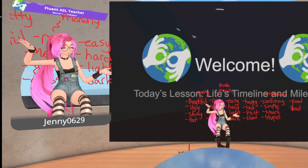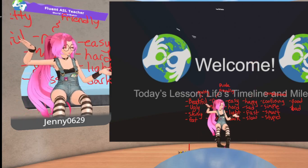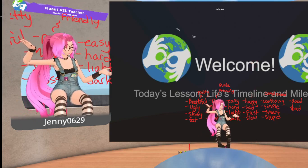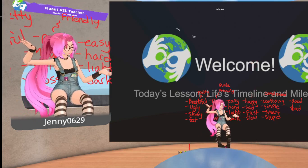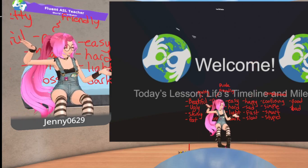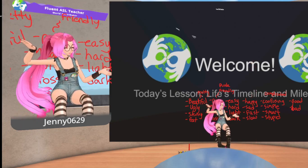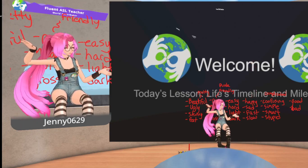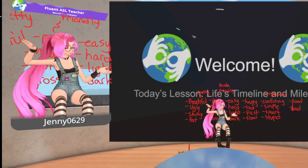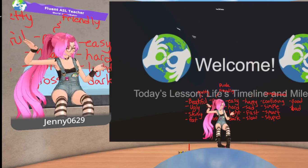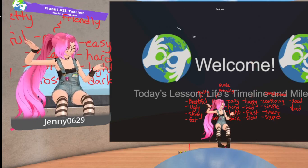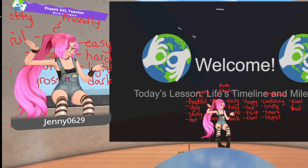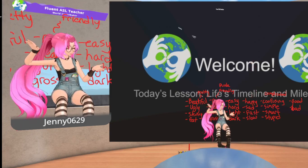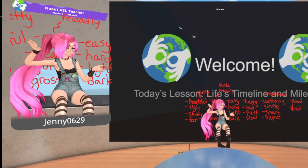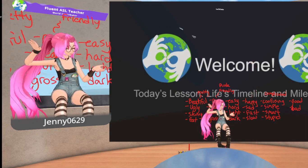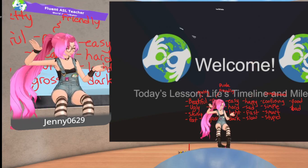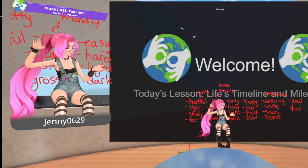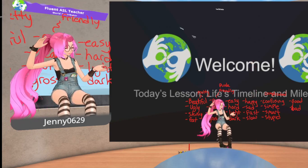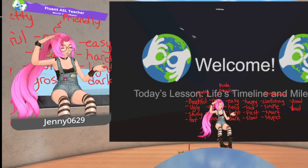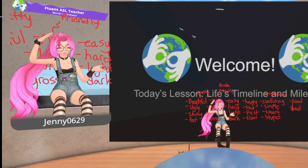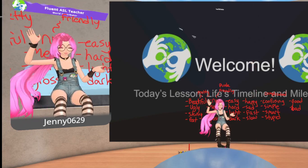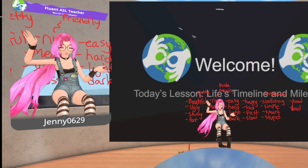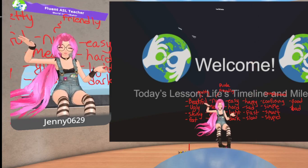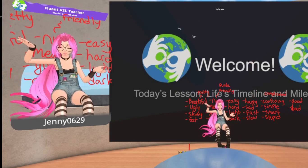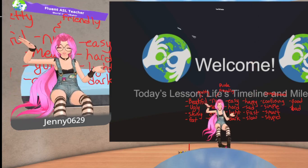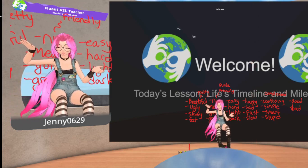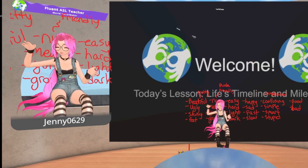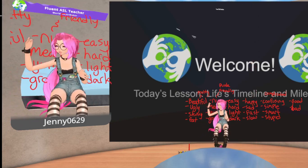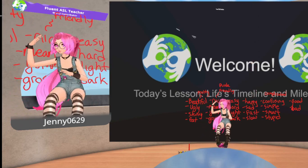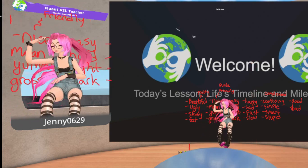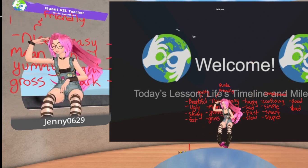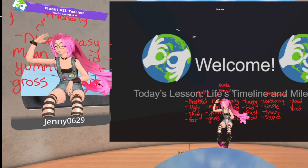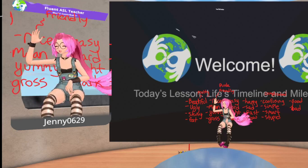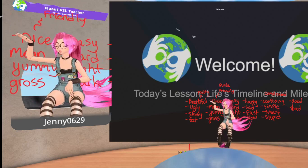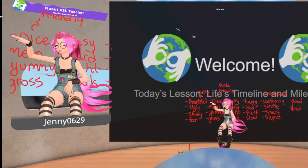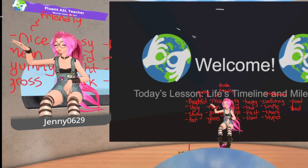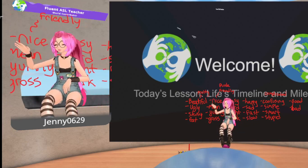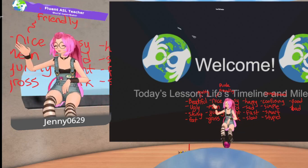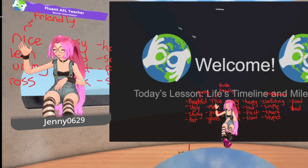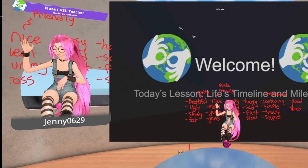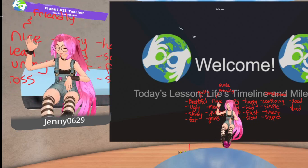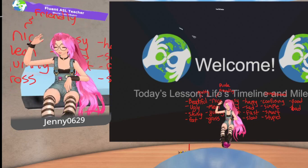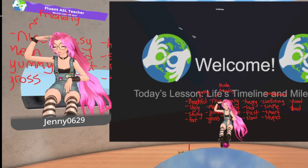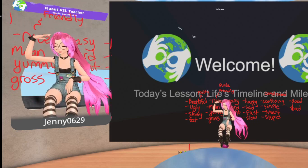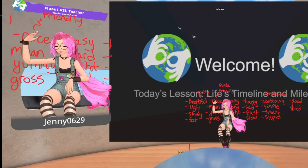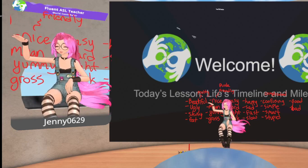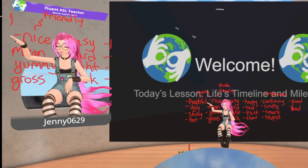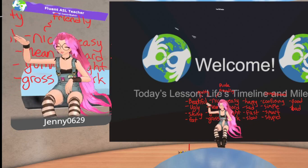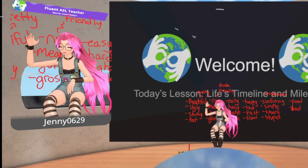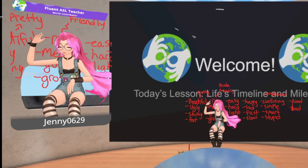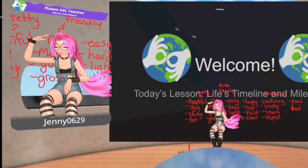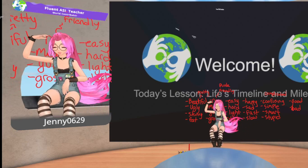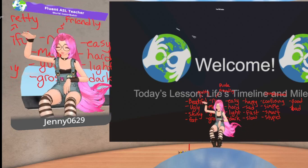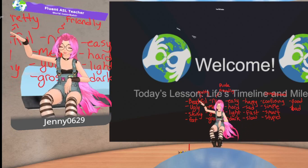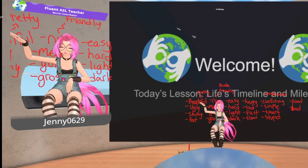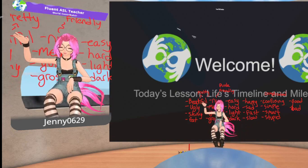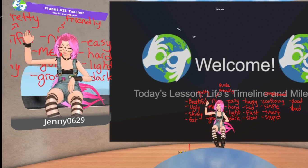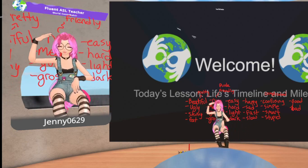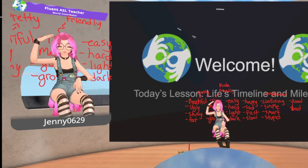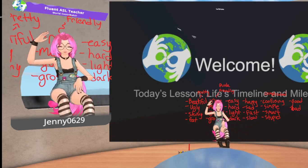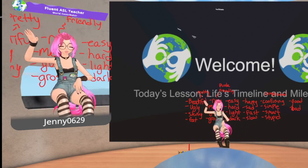know. I don't know. Do you know? I don't know. Okay, sorry. This means I don't know. This is a sign for I don't